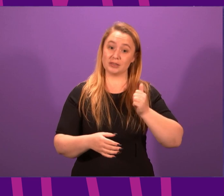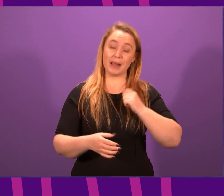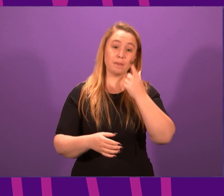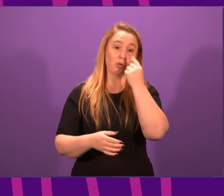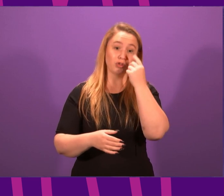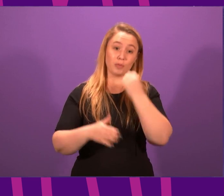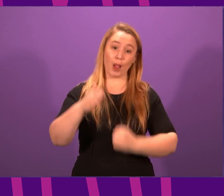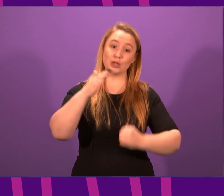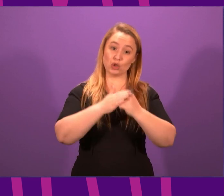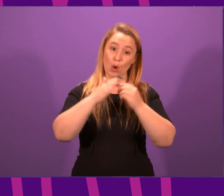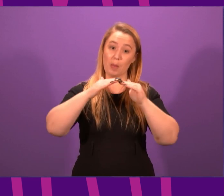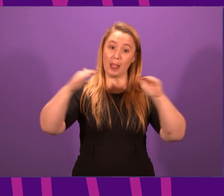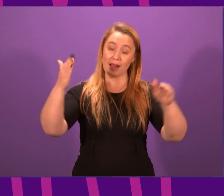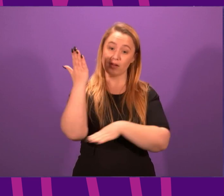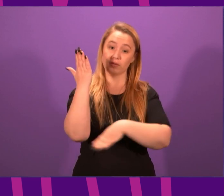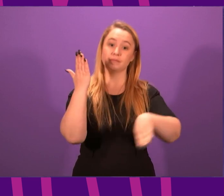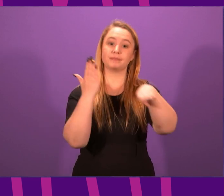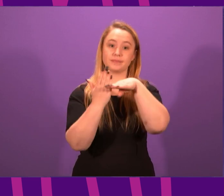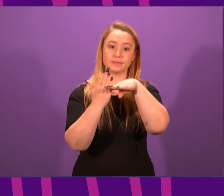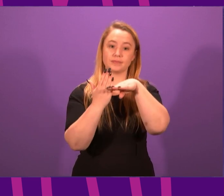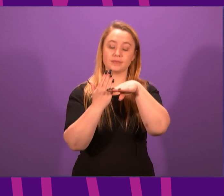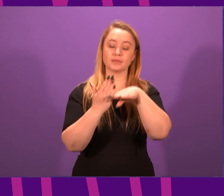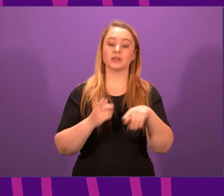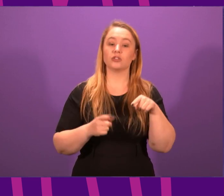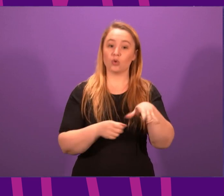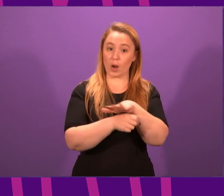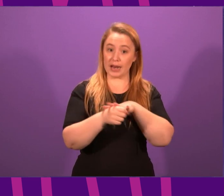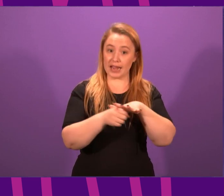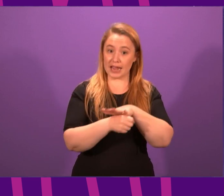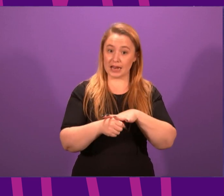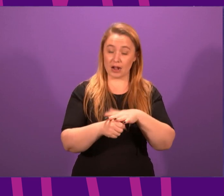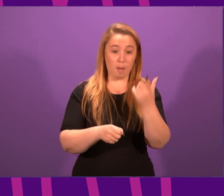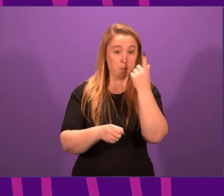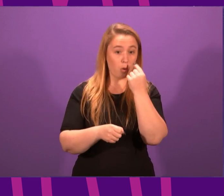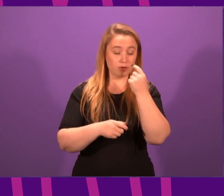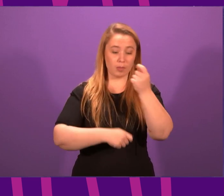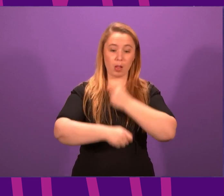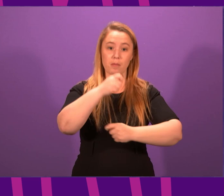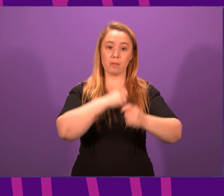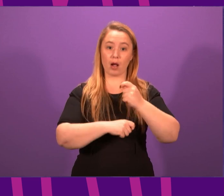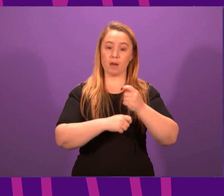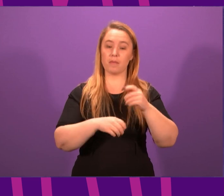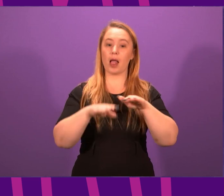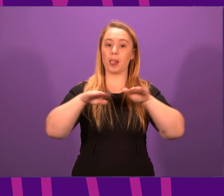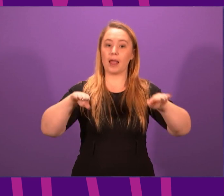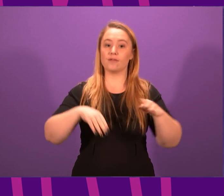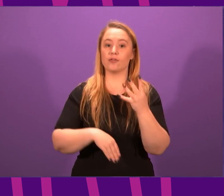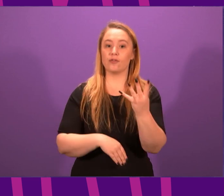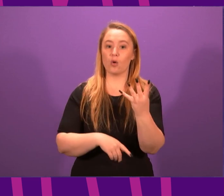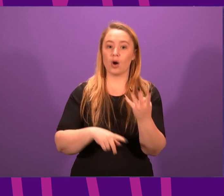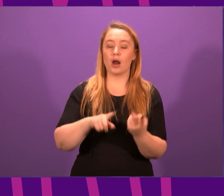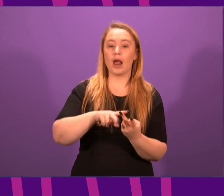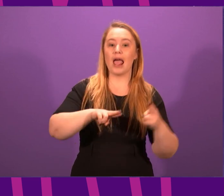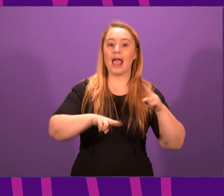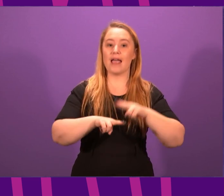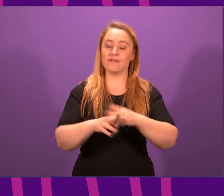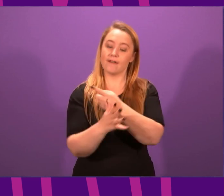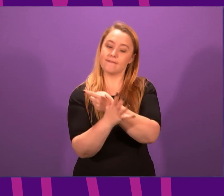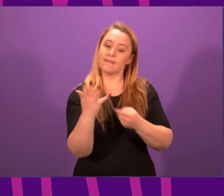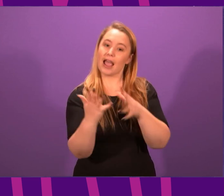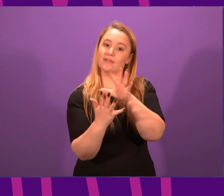The paper says that an area would be considered for level 4 if it broadly meets one of 5